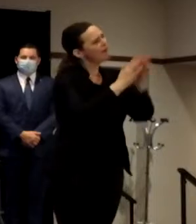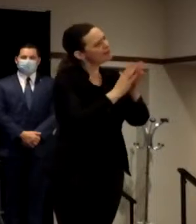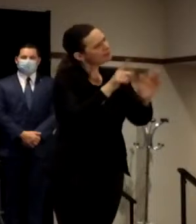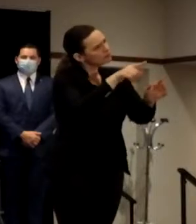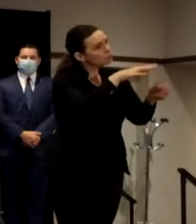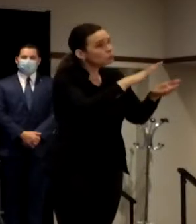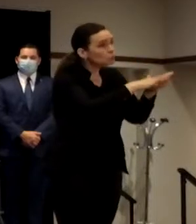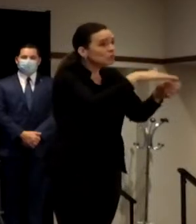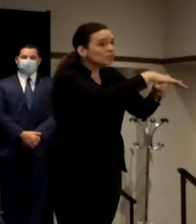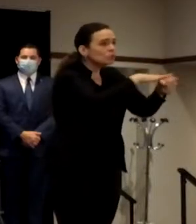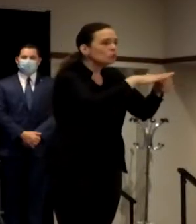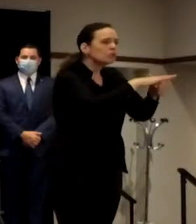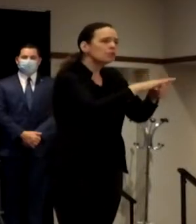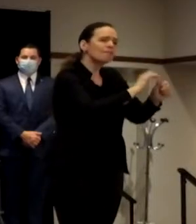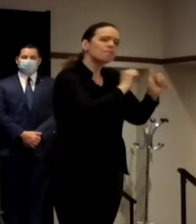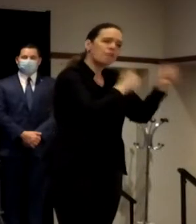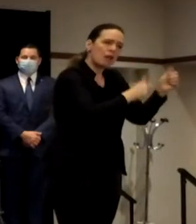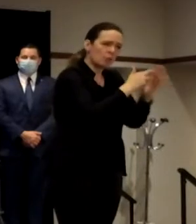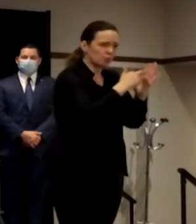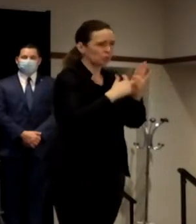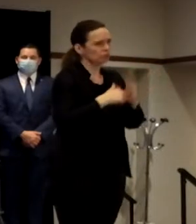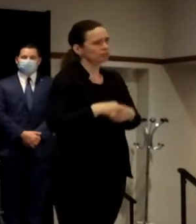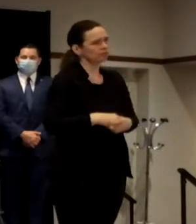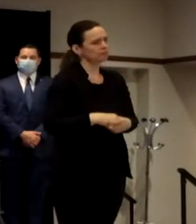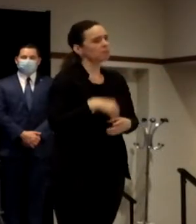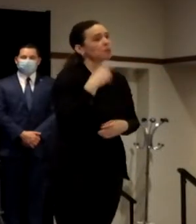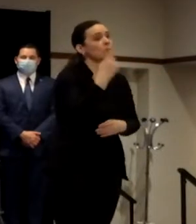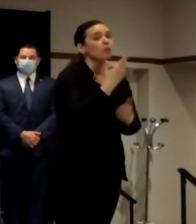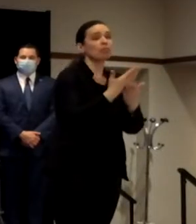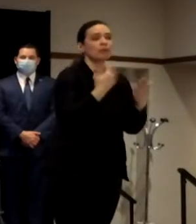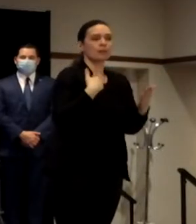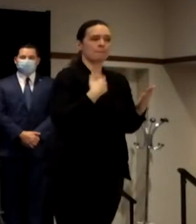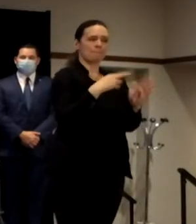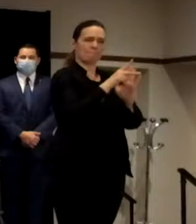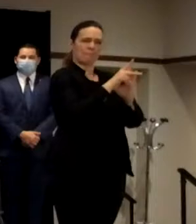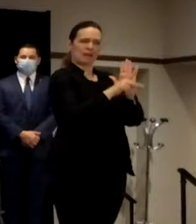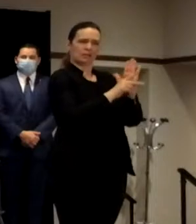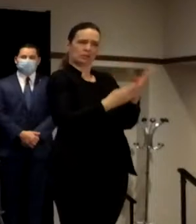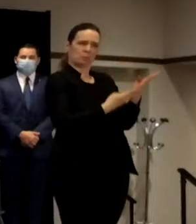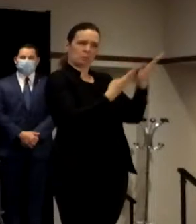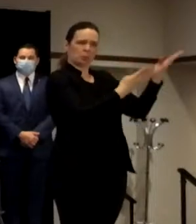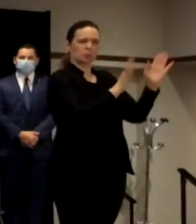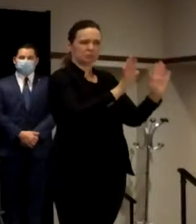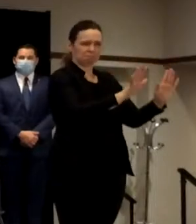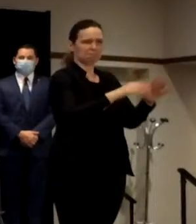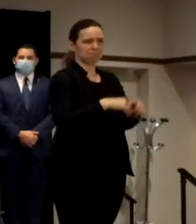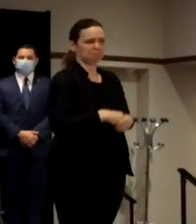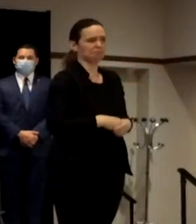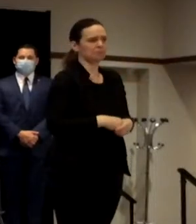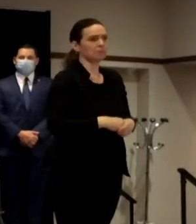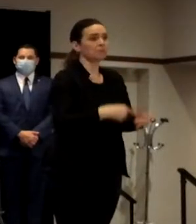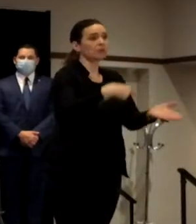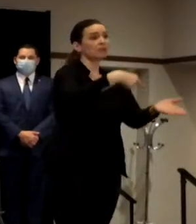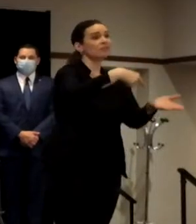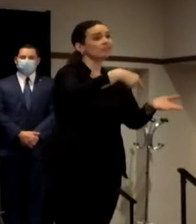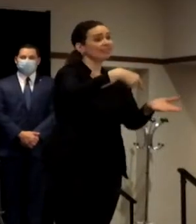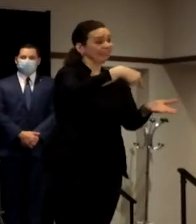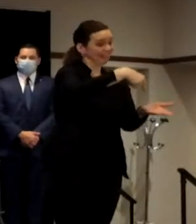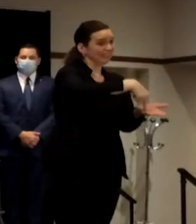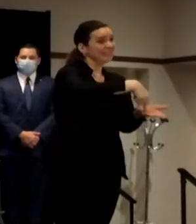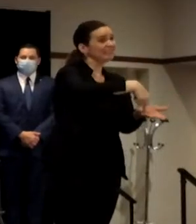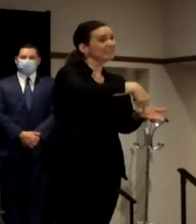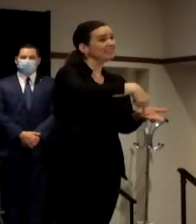important part of this policy proposal is that you have to, a prerequisite for this policy proposal, every school will